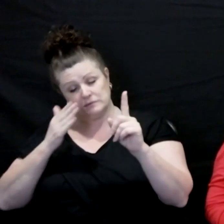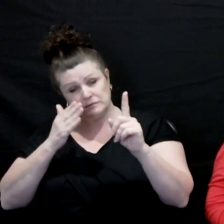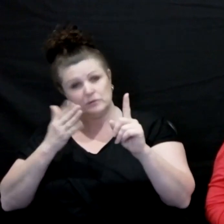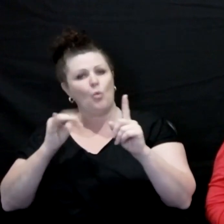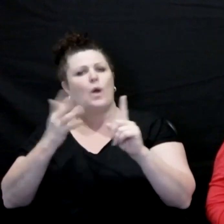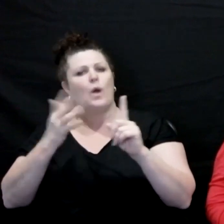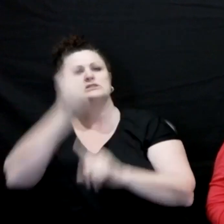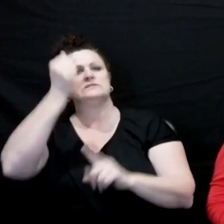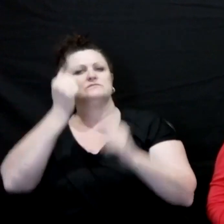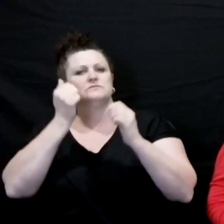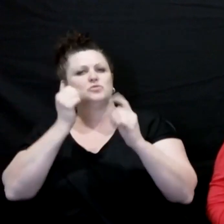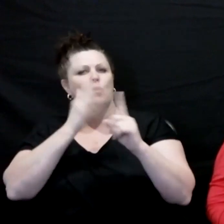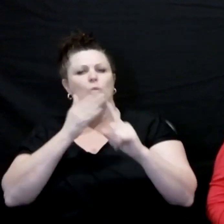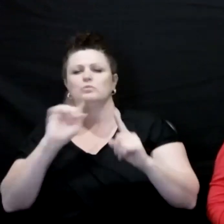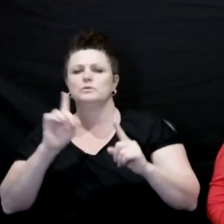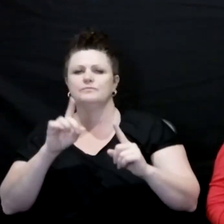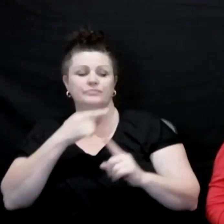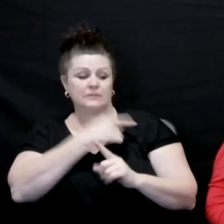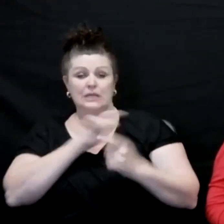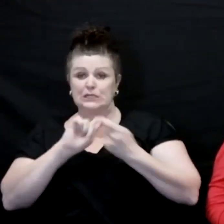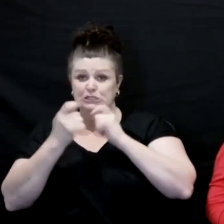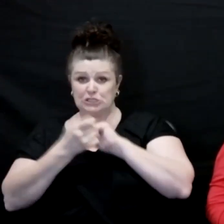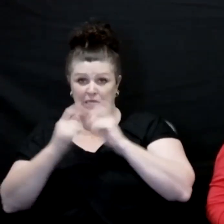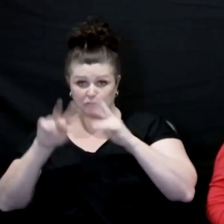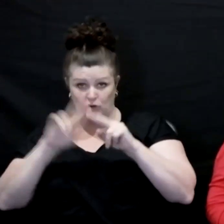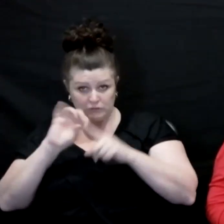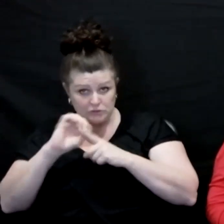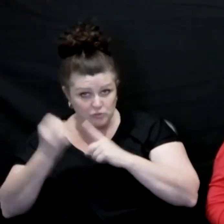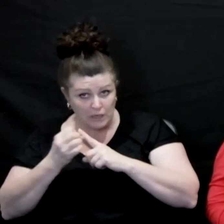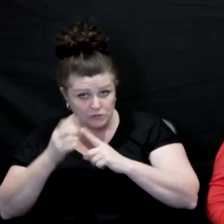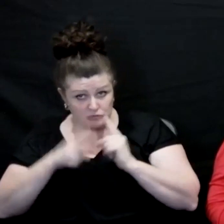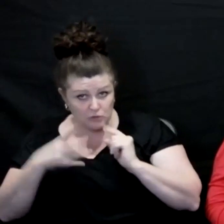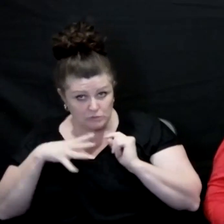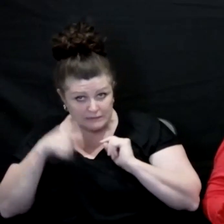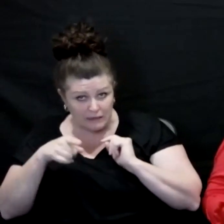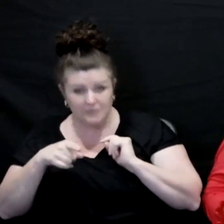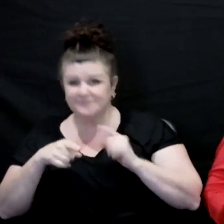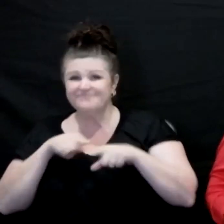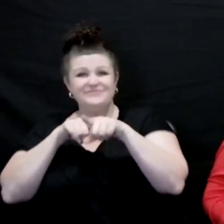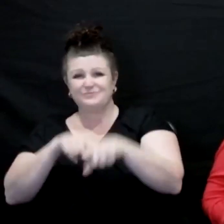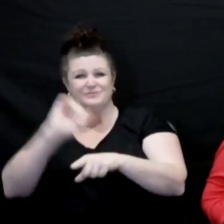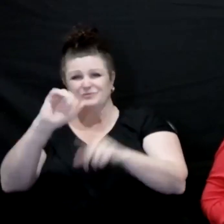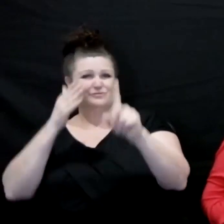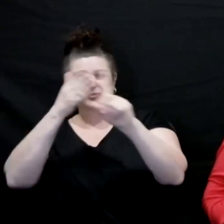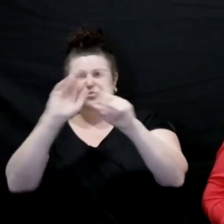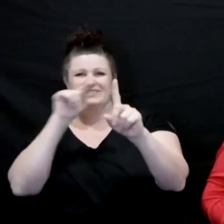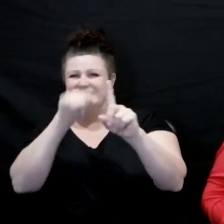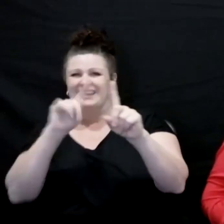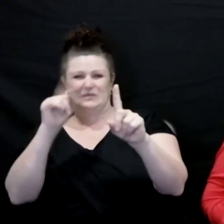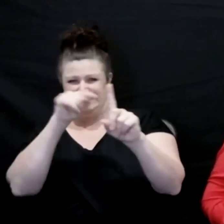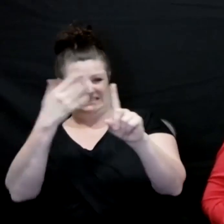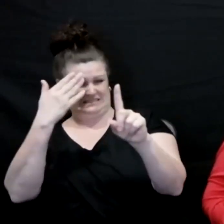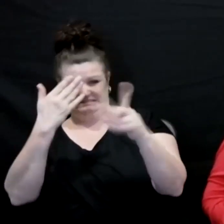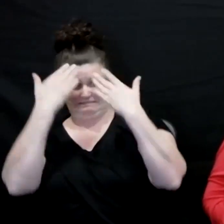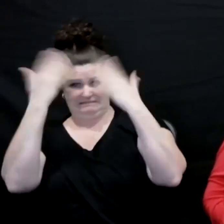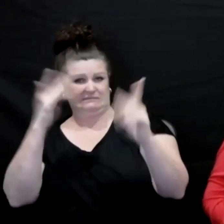goals? For a change of circumstances review, it really depends on what the goal is, doesn't it? I